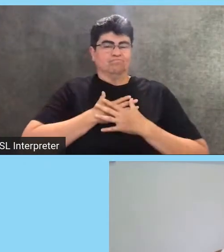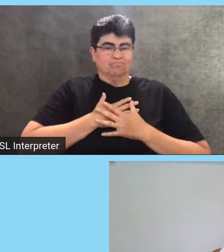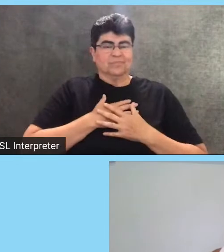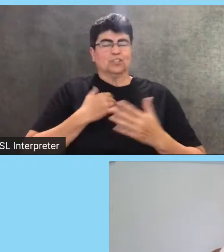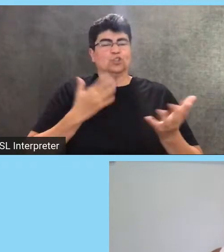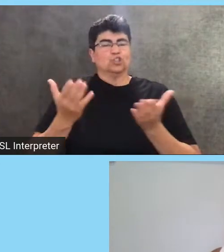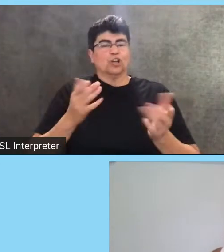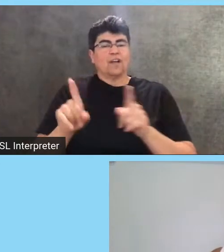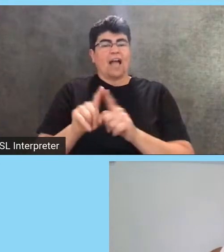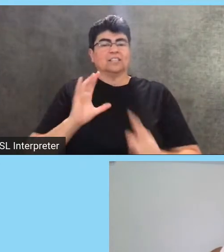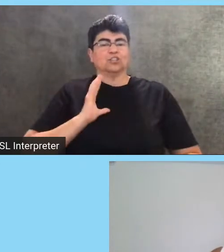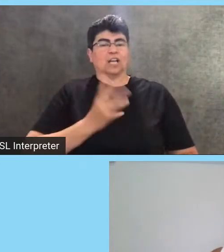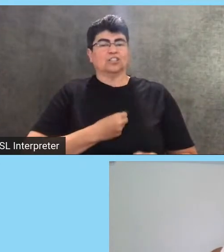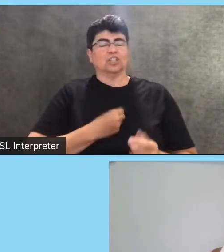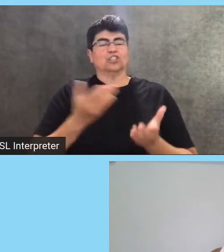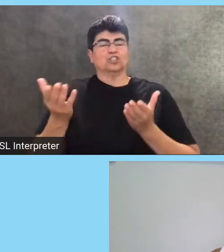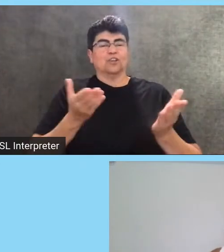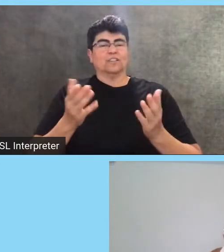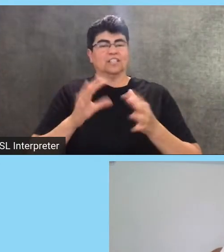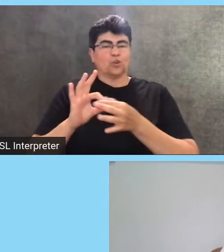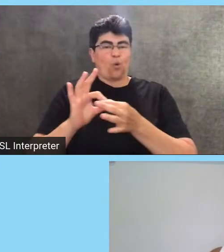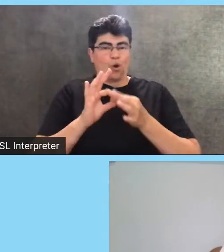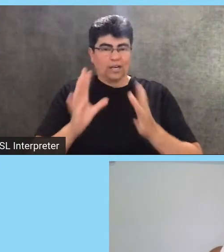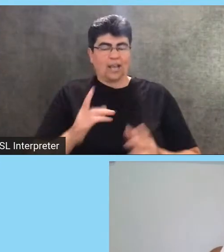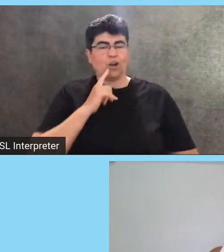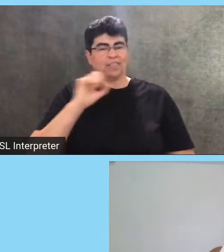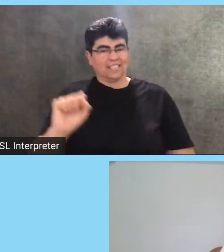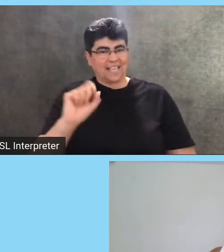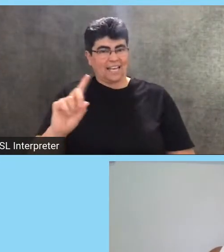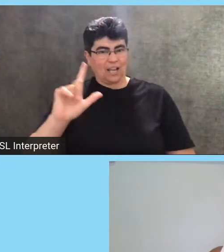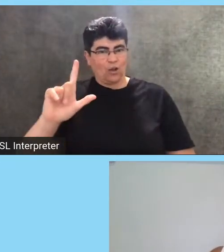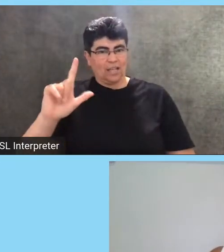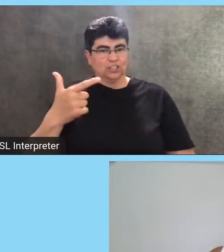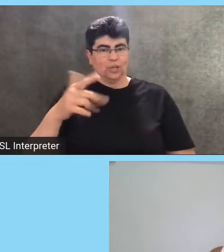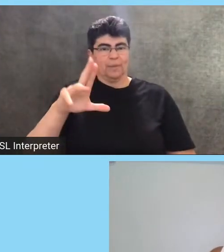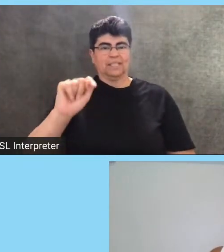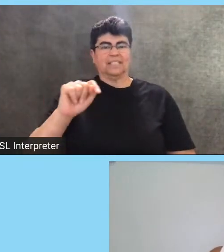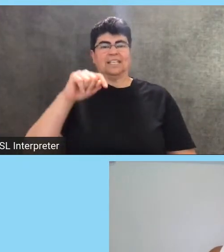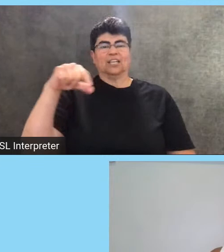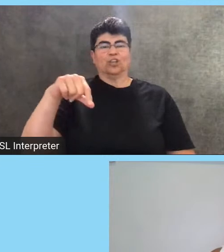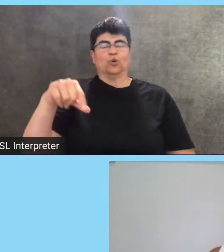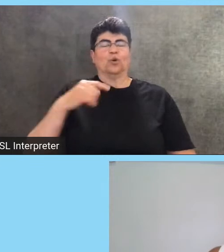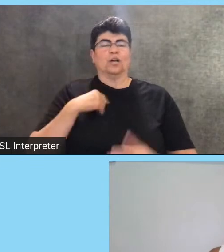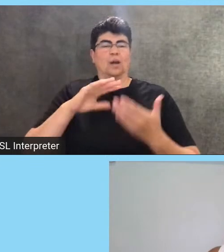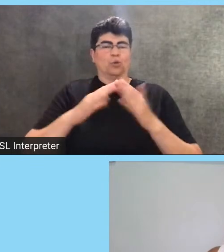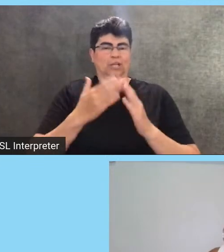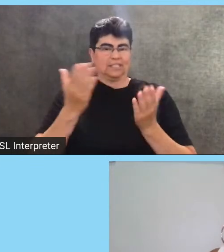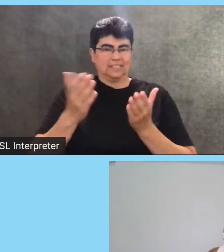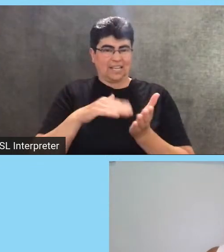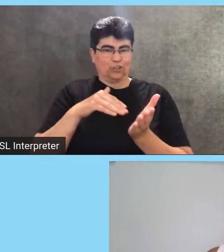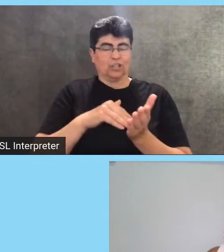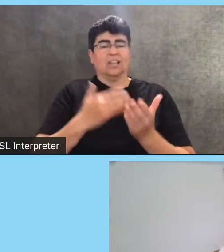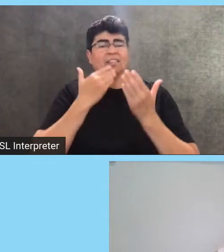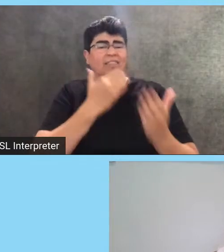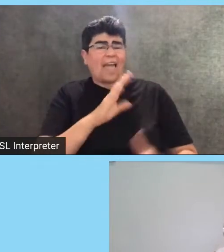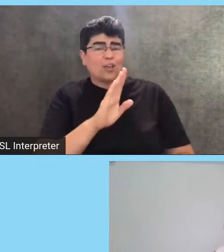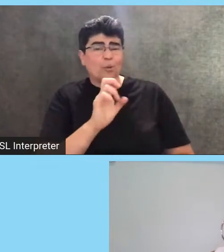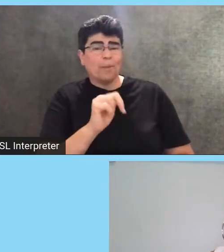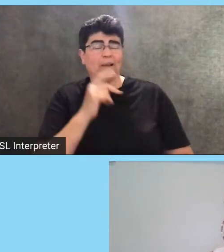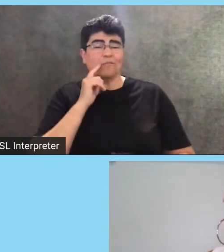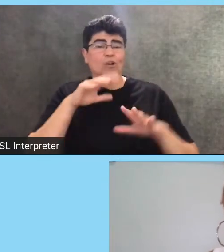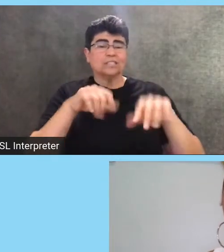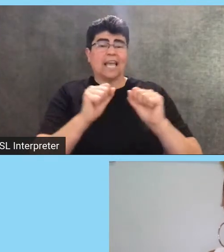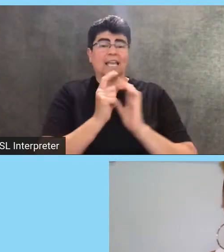the Transgender Services Coordinator at the San Diego LGBT Community Center. Thank you, Ben, for taking